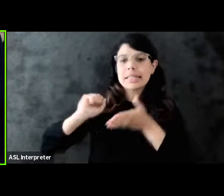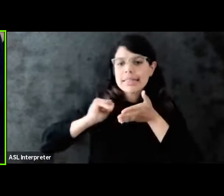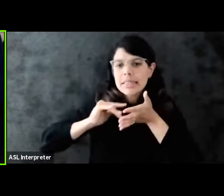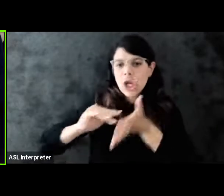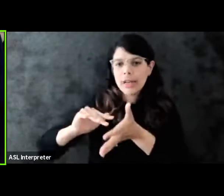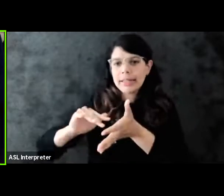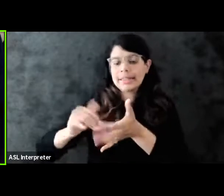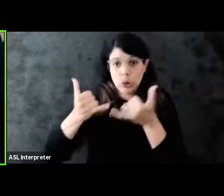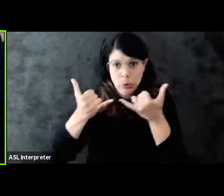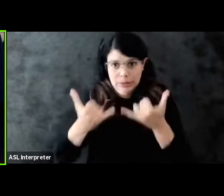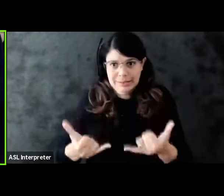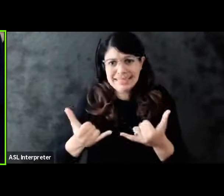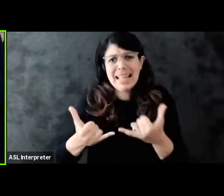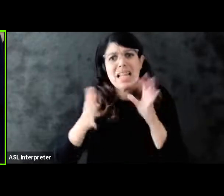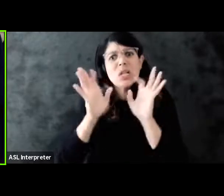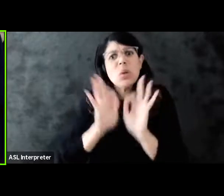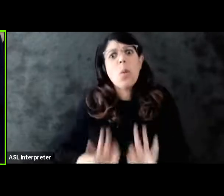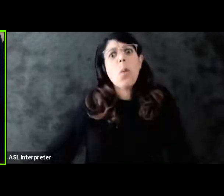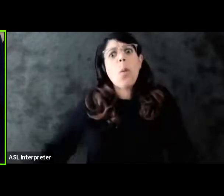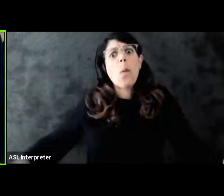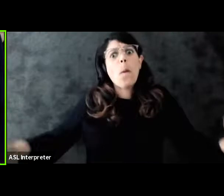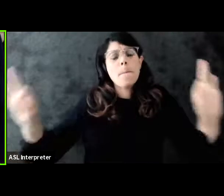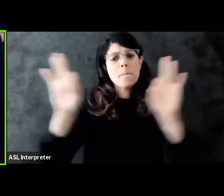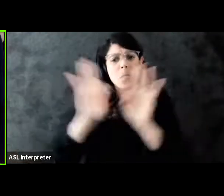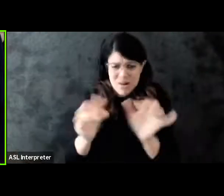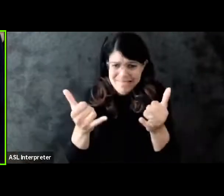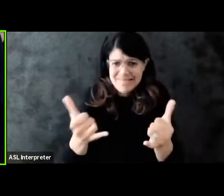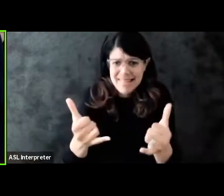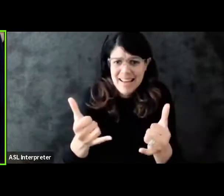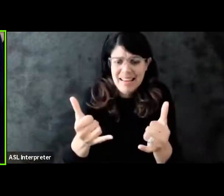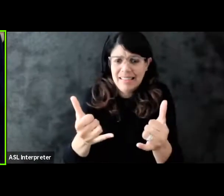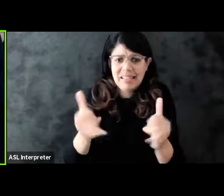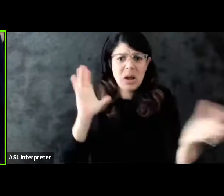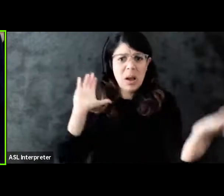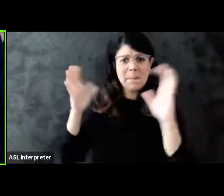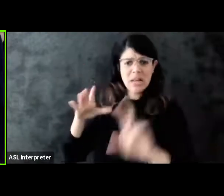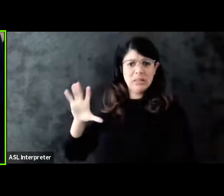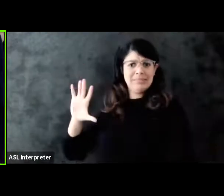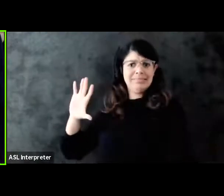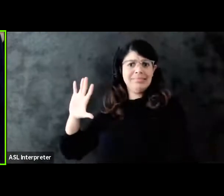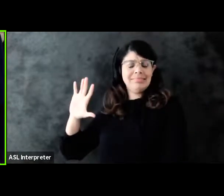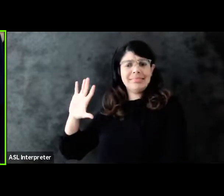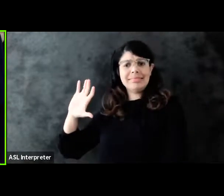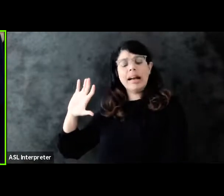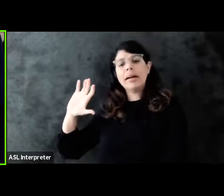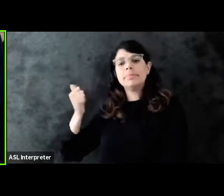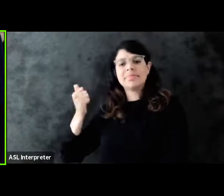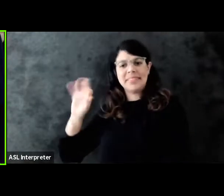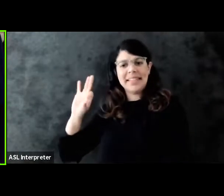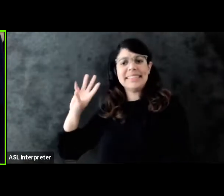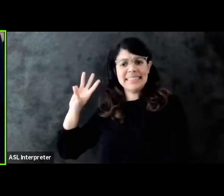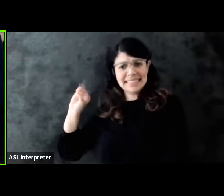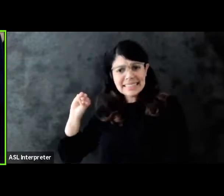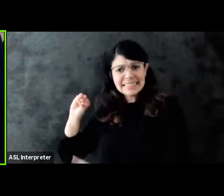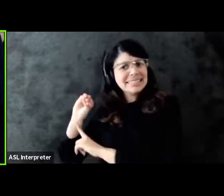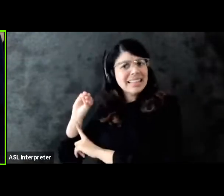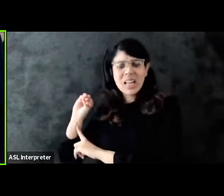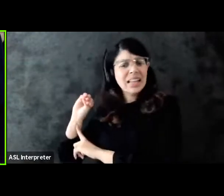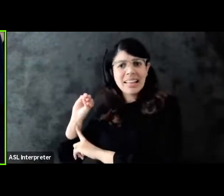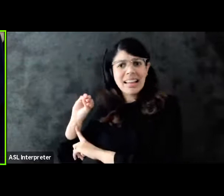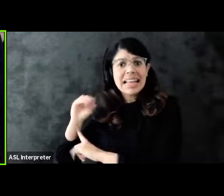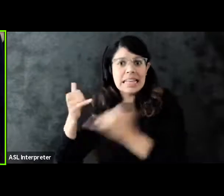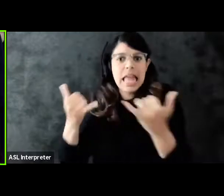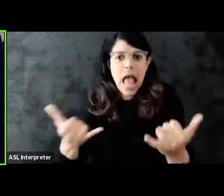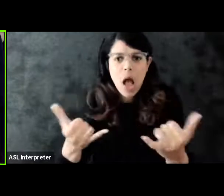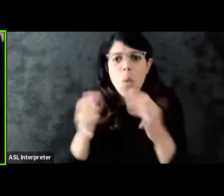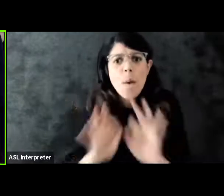saying? We really need ethnic studies, not just in the university, but we need ethnic studies in the schools, in public schools.